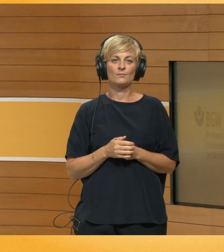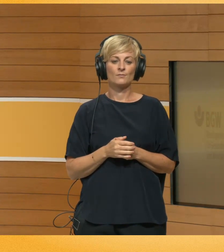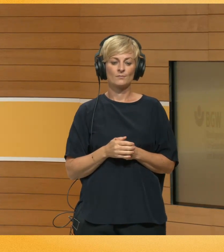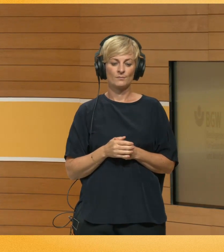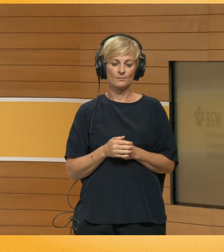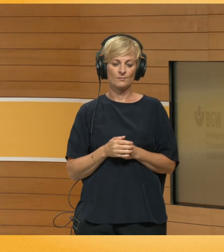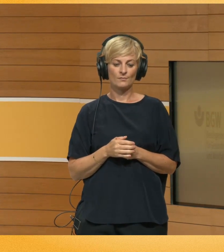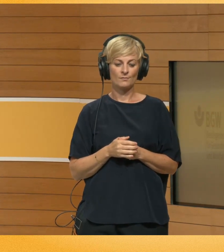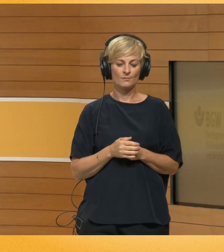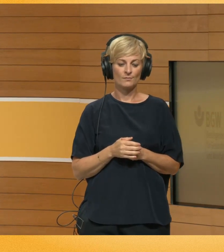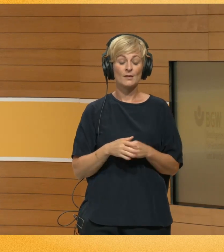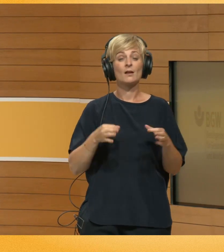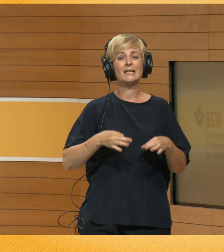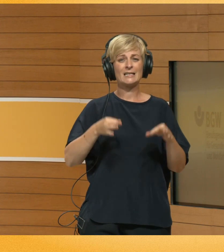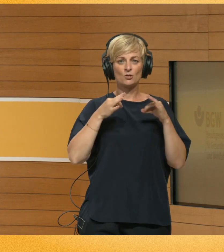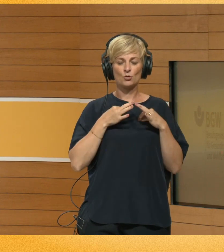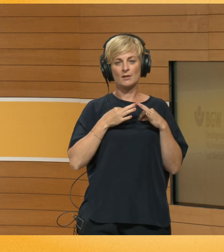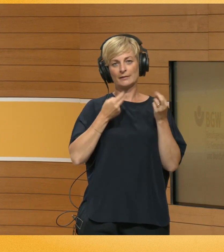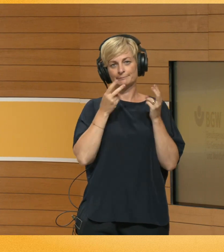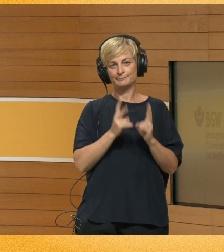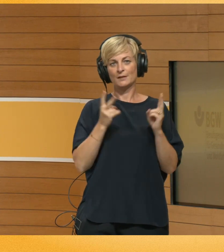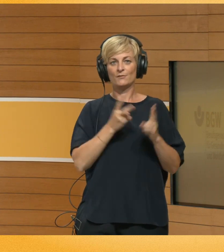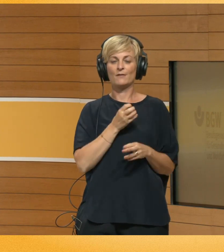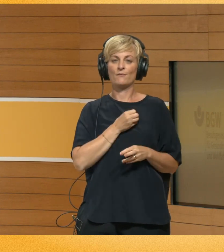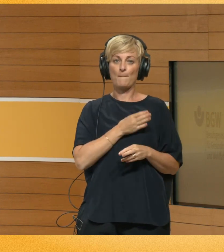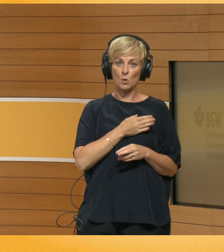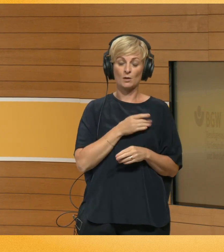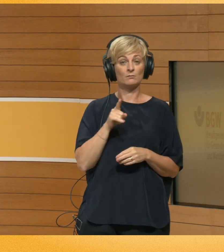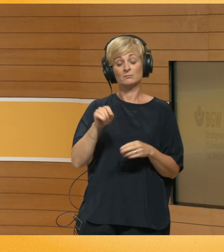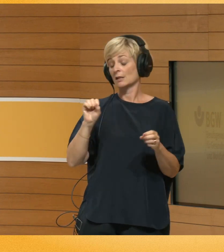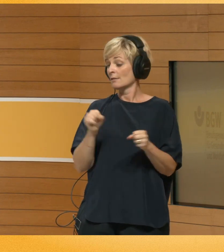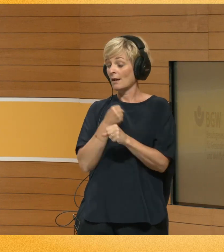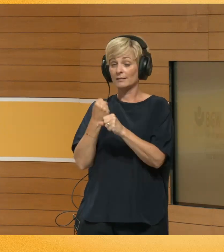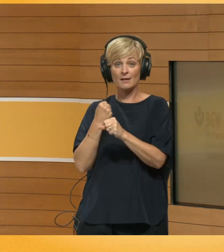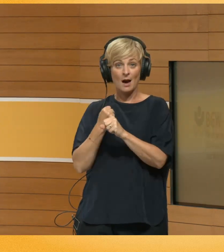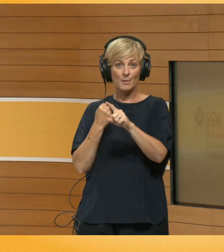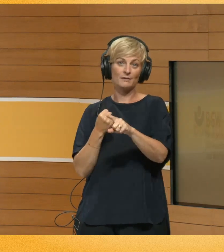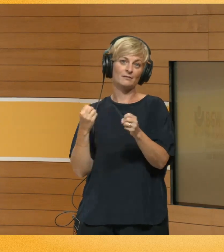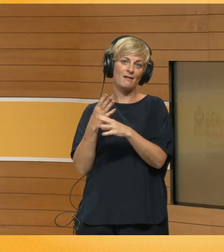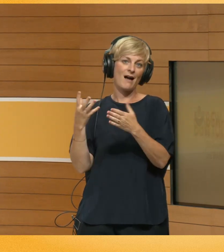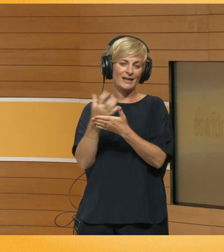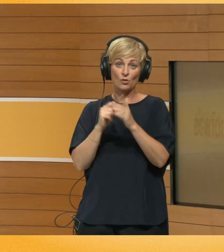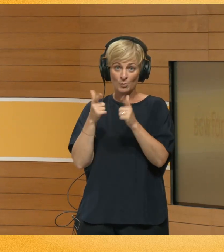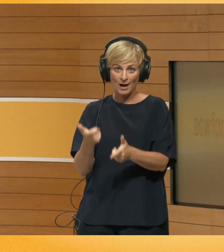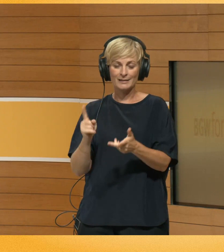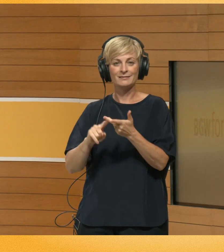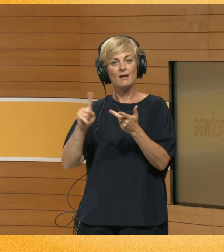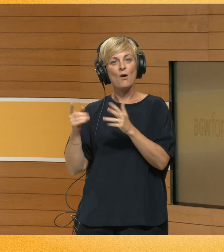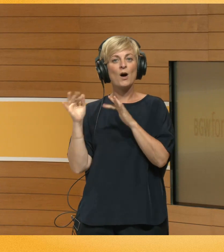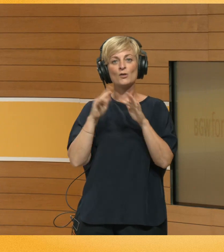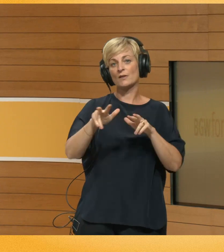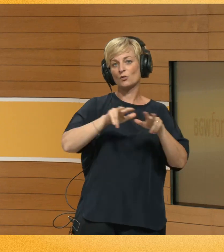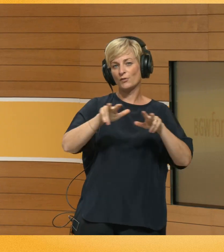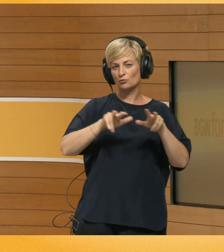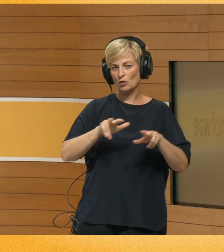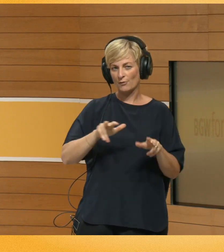go to work. Okay, this is an enormous impact on our economy. What we need to understand is, as we move forward, that health is wealth